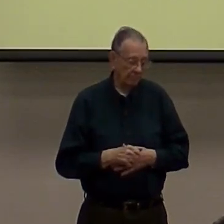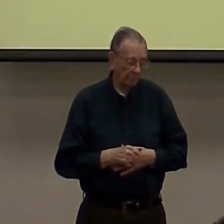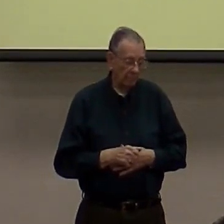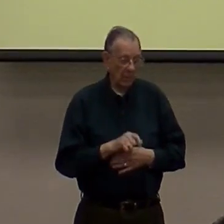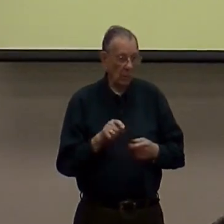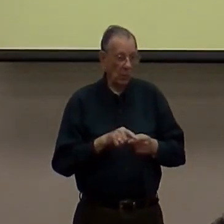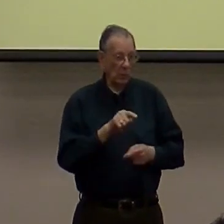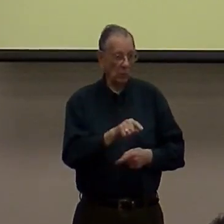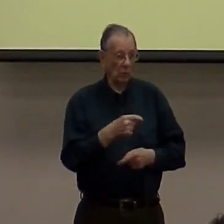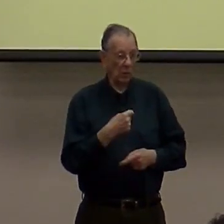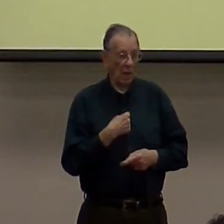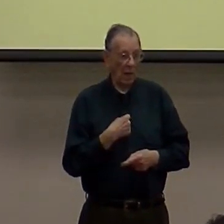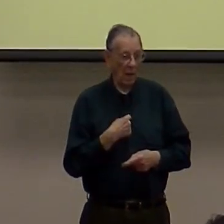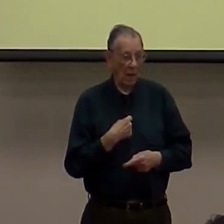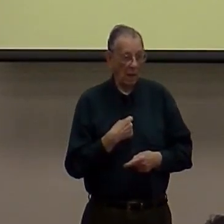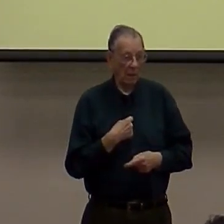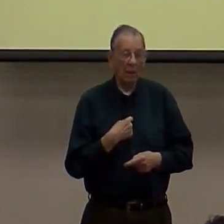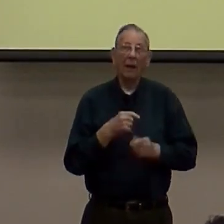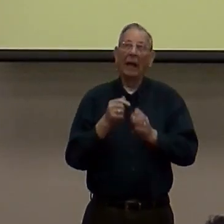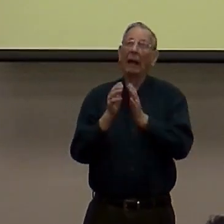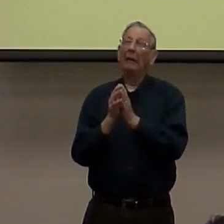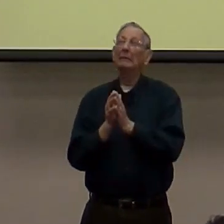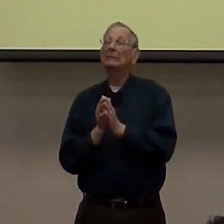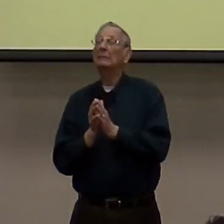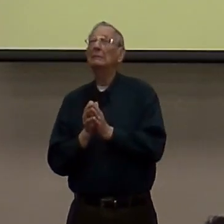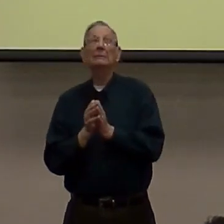When you and I are asking,